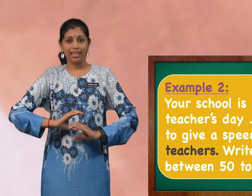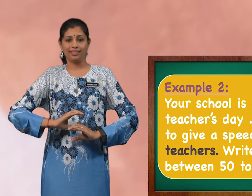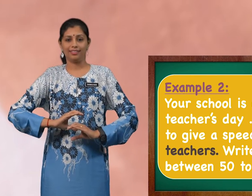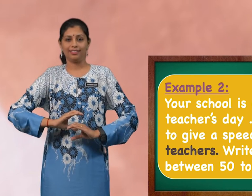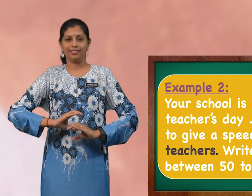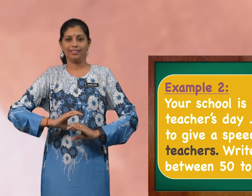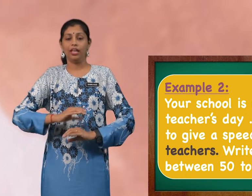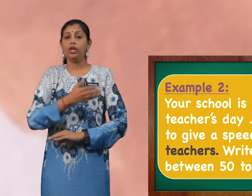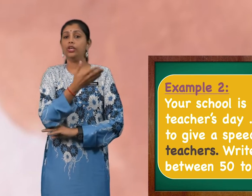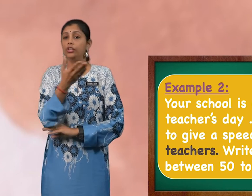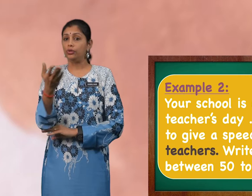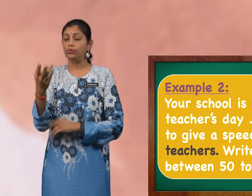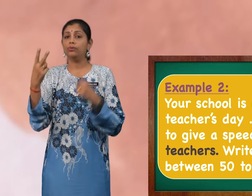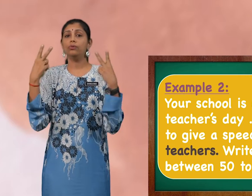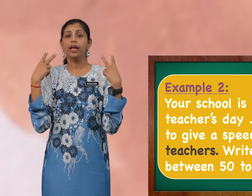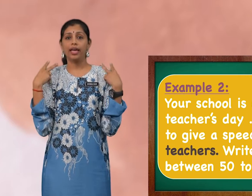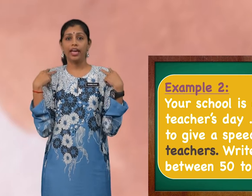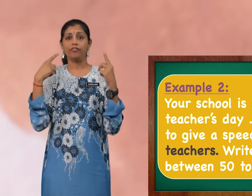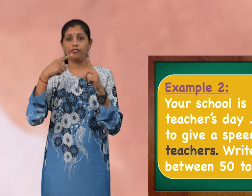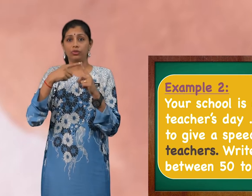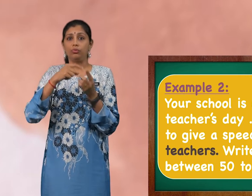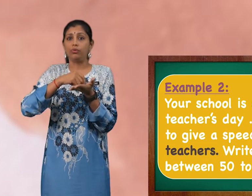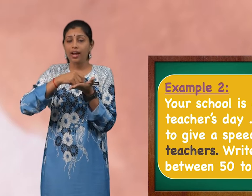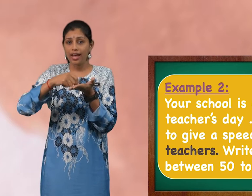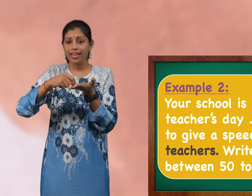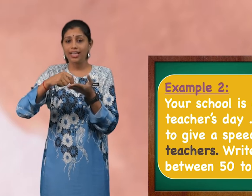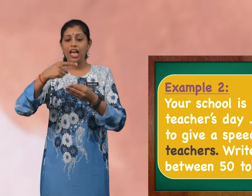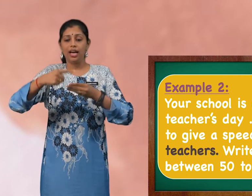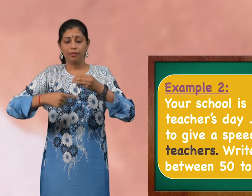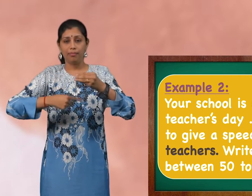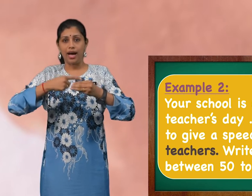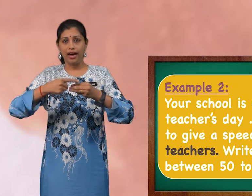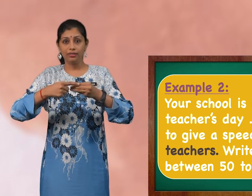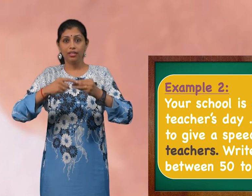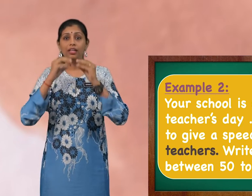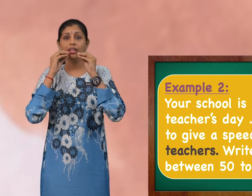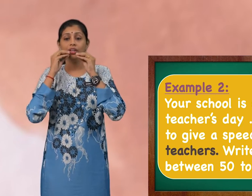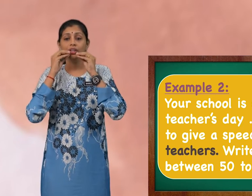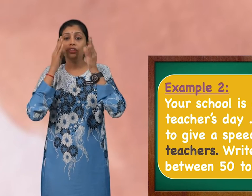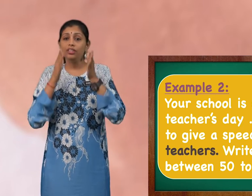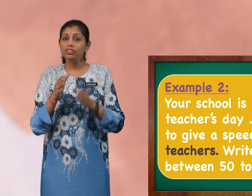content. You have to write about